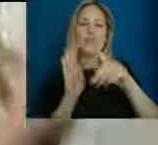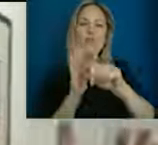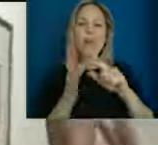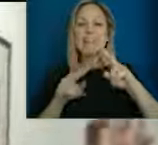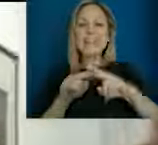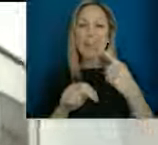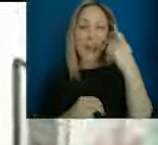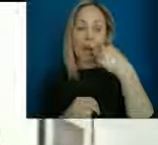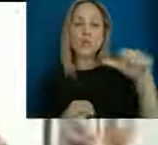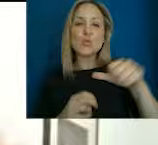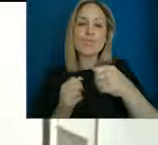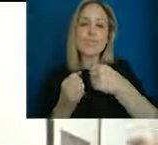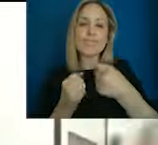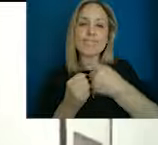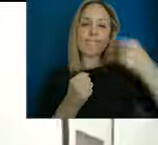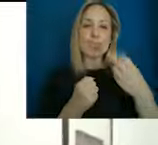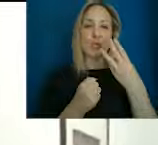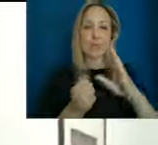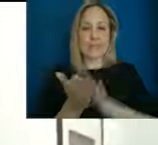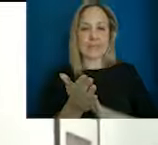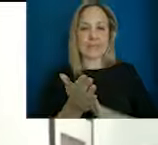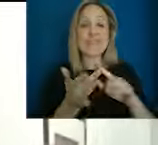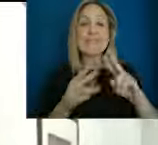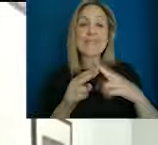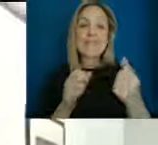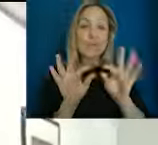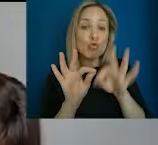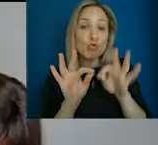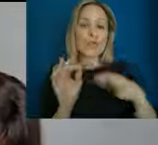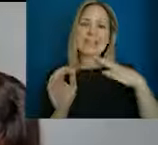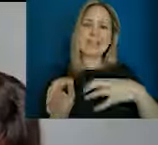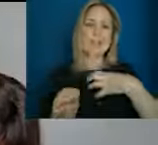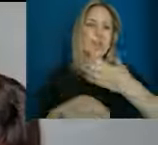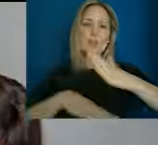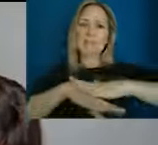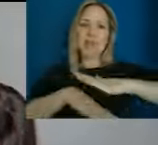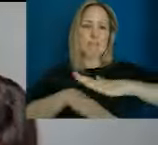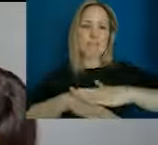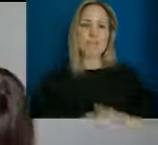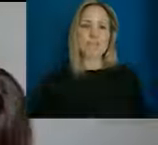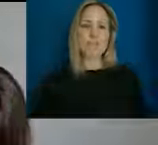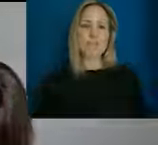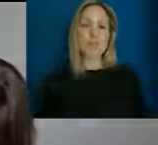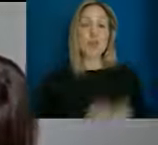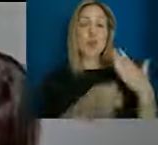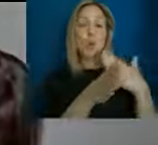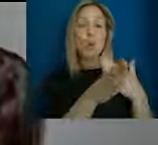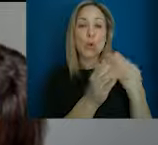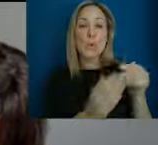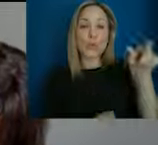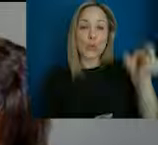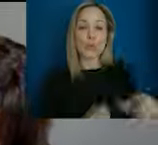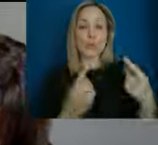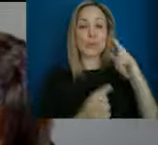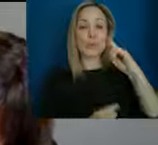an interpreter, allow twice as long for each session. Work with the person who is deafblind to decide whether you